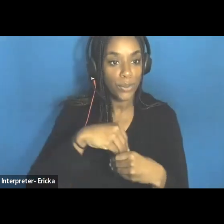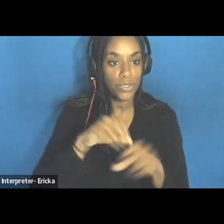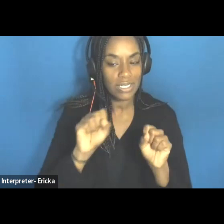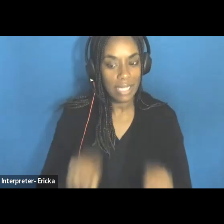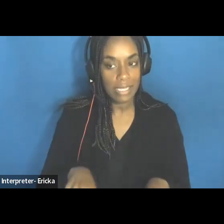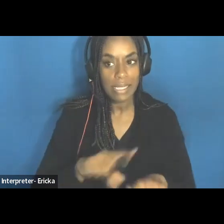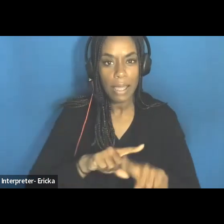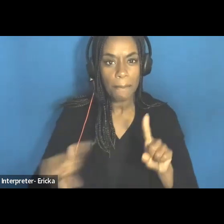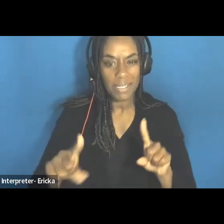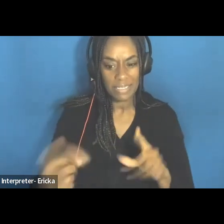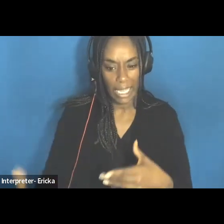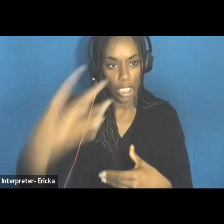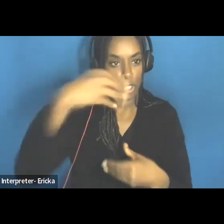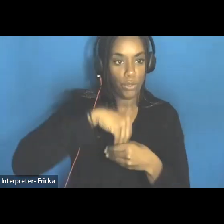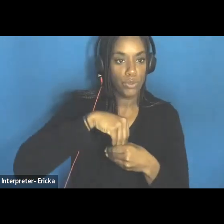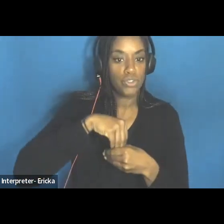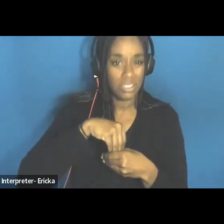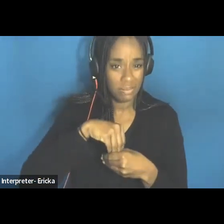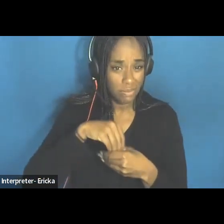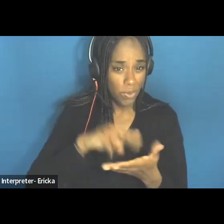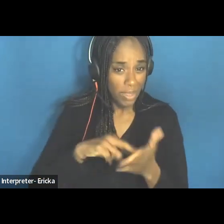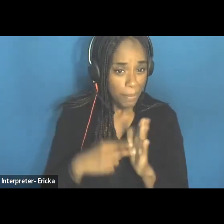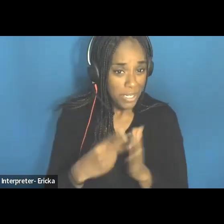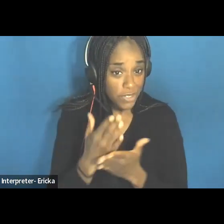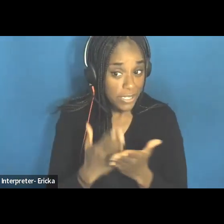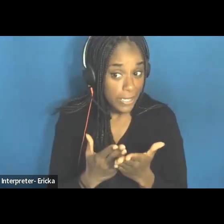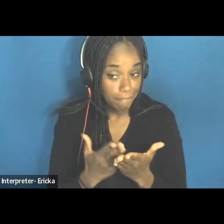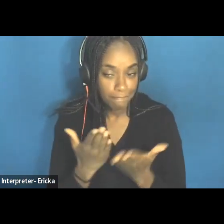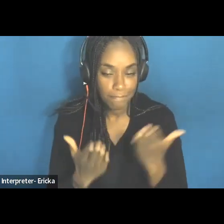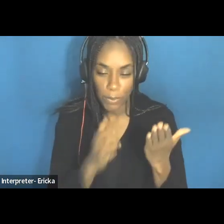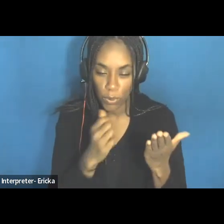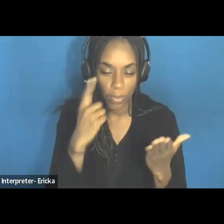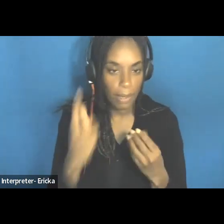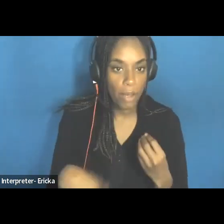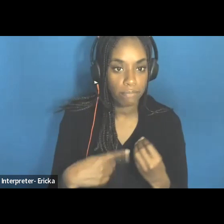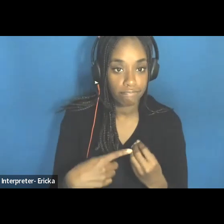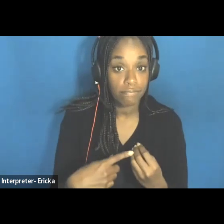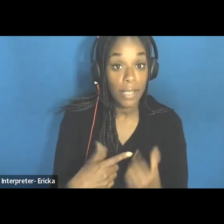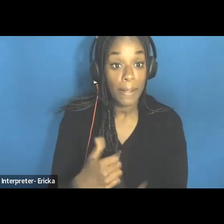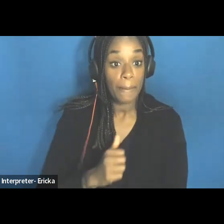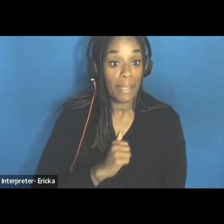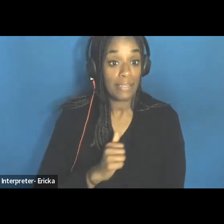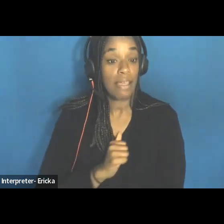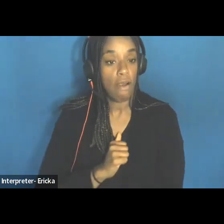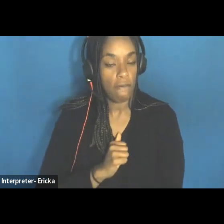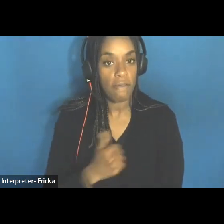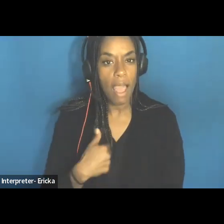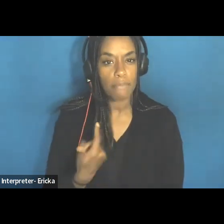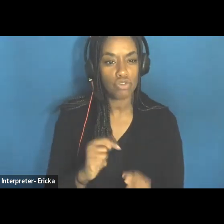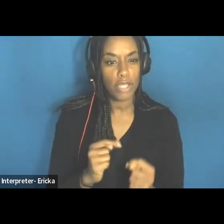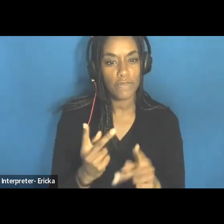about what inclusion may mean for some of us. And for me, inclusion meant just trying to find where I fit